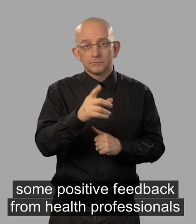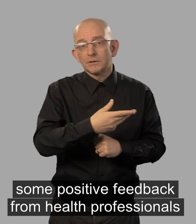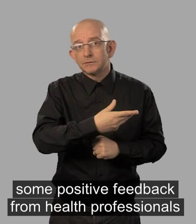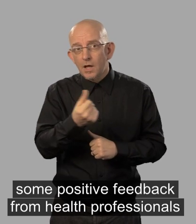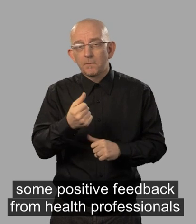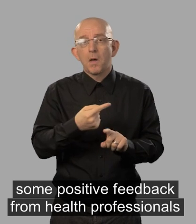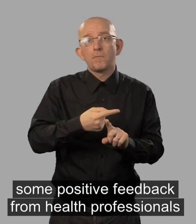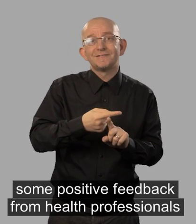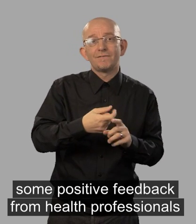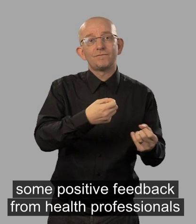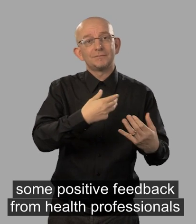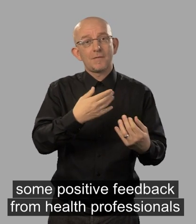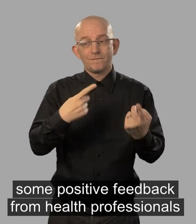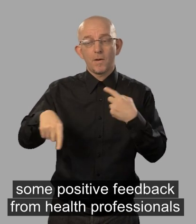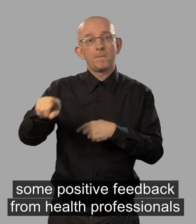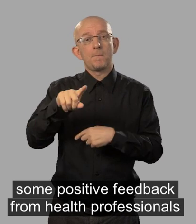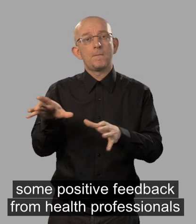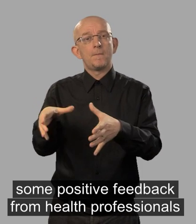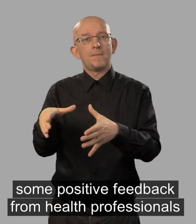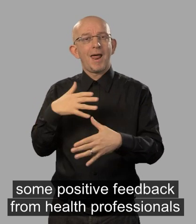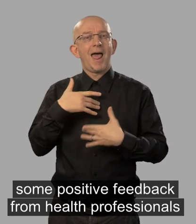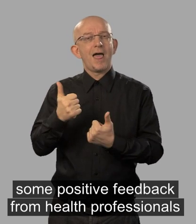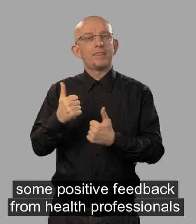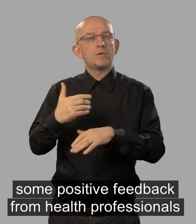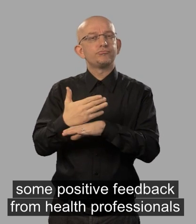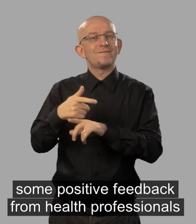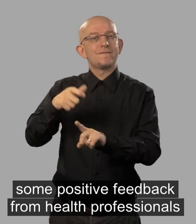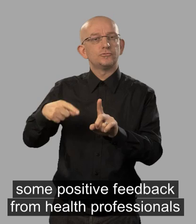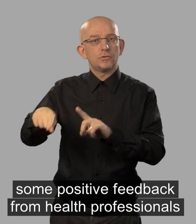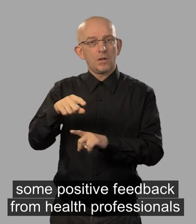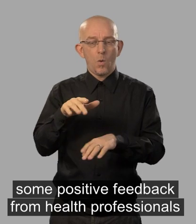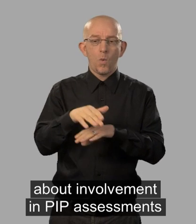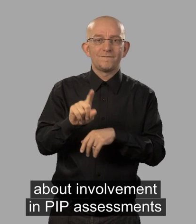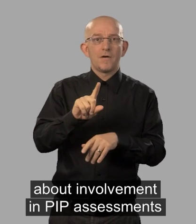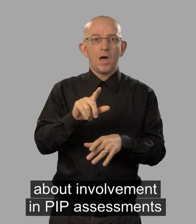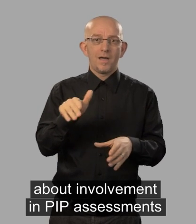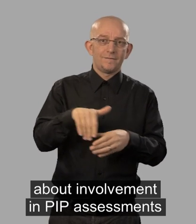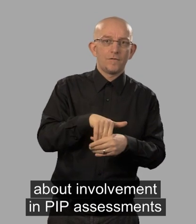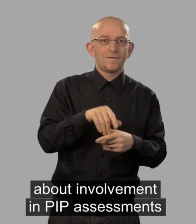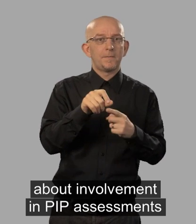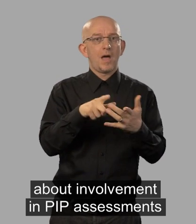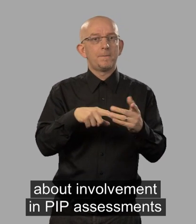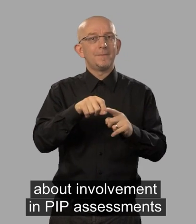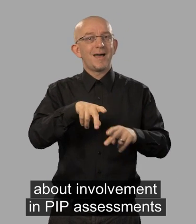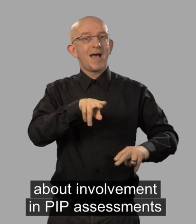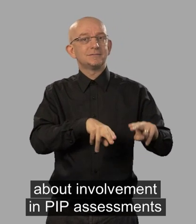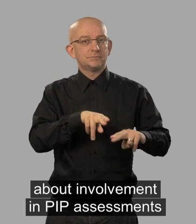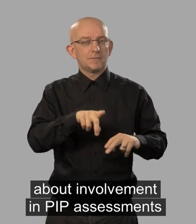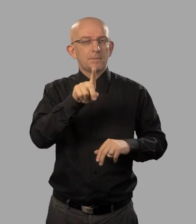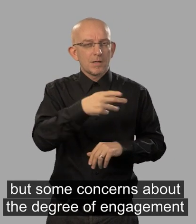Some positive feedback from health professionals about involvement in PIP assessments, but some concerns